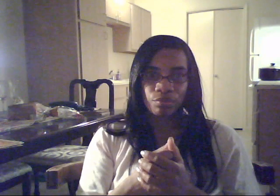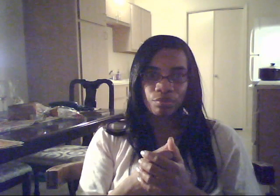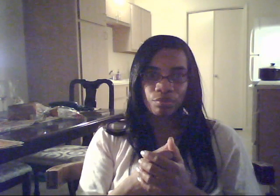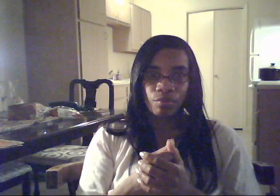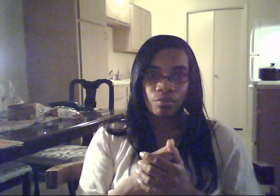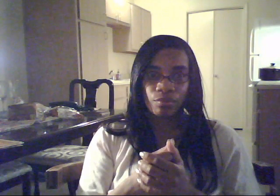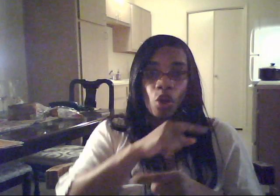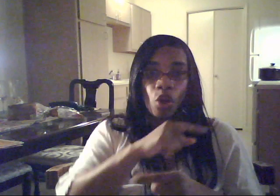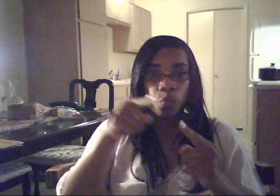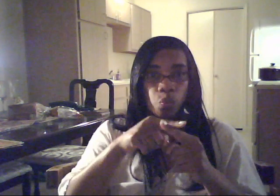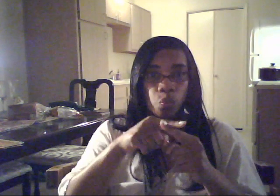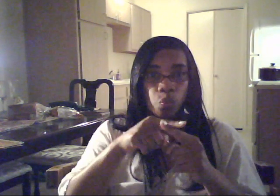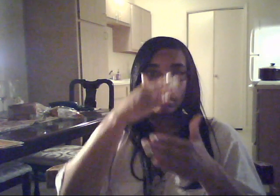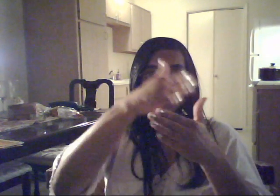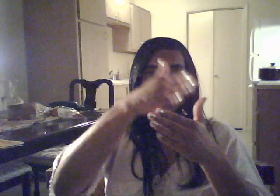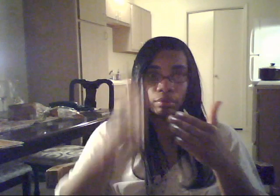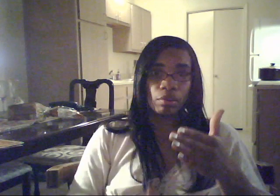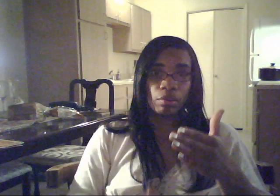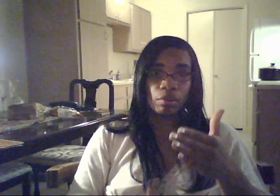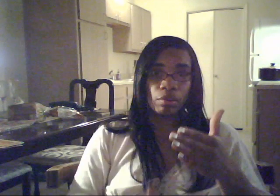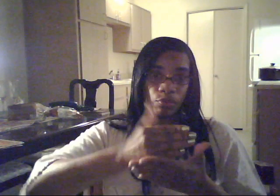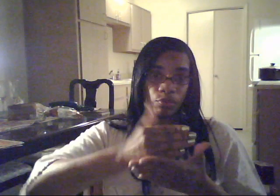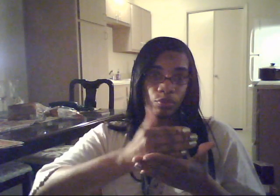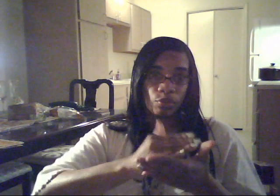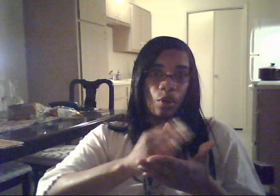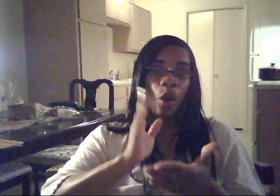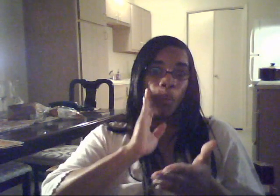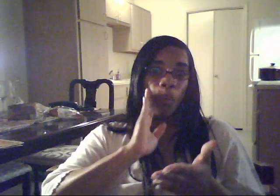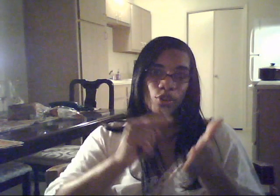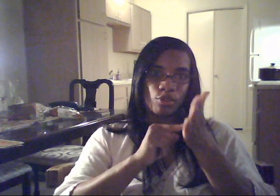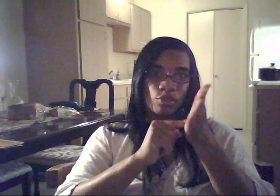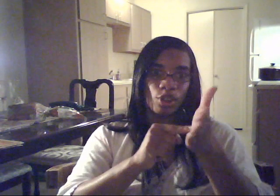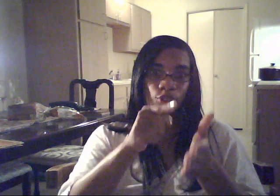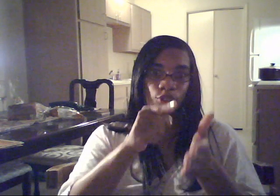to the ones that Martin Darius is charged with here. At what point are you making?